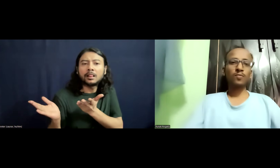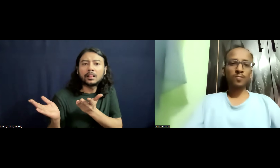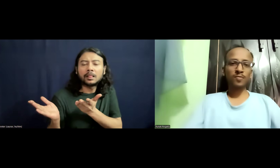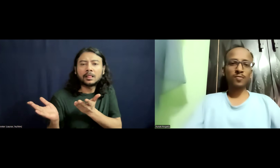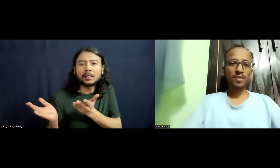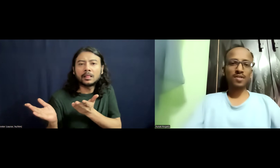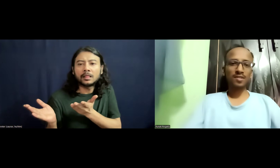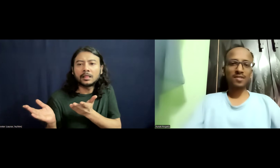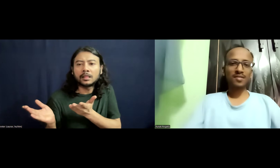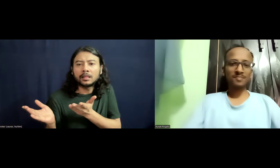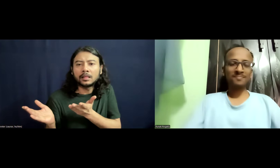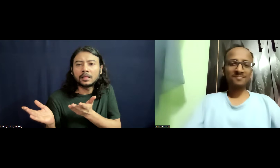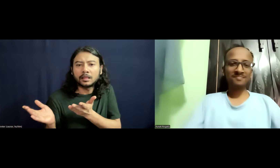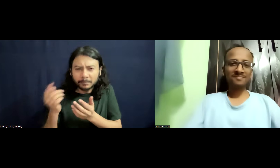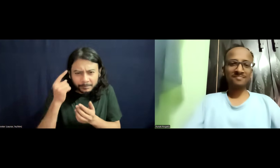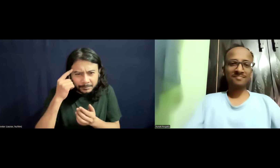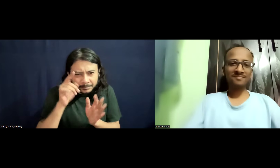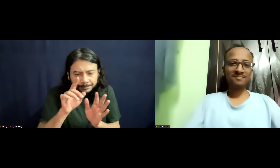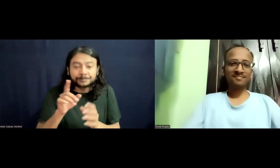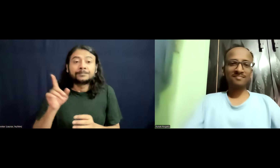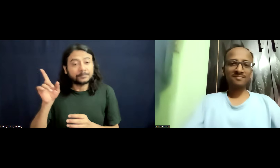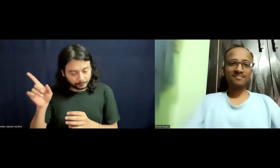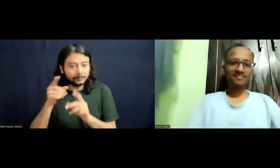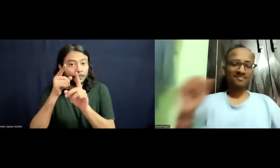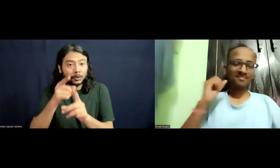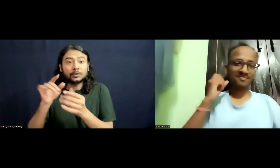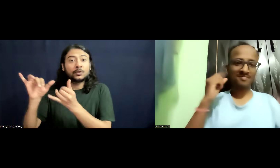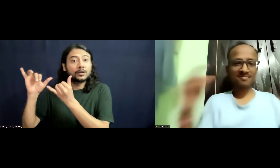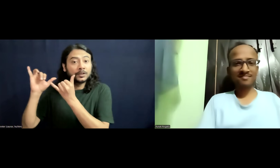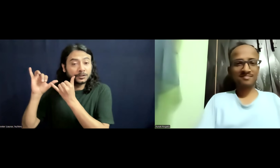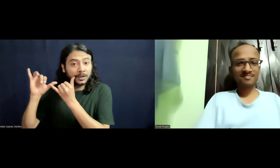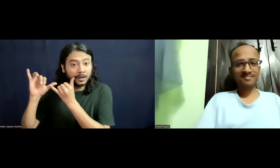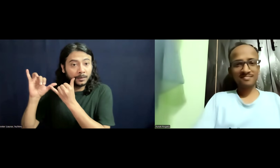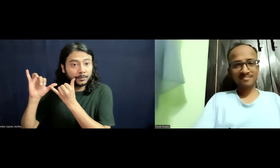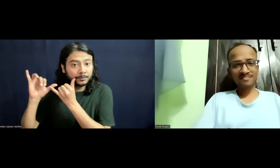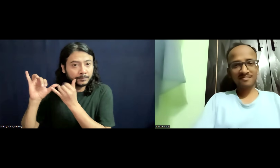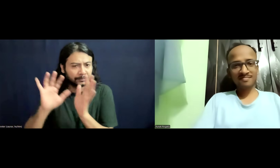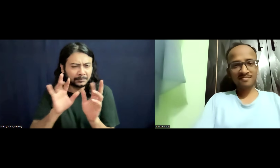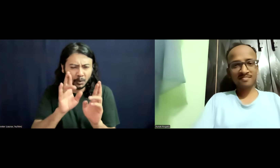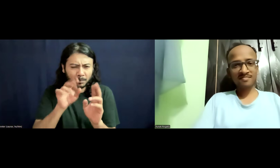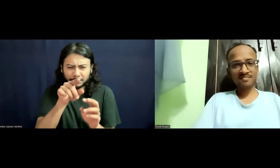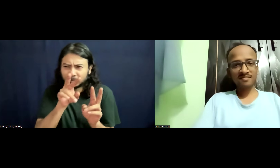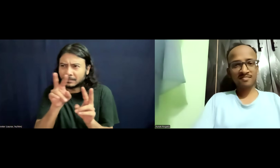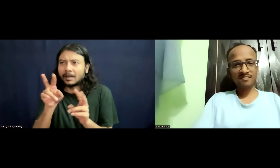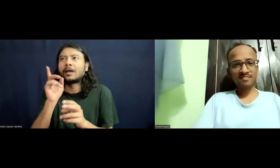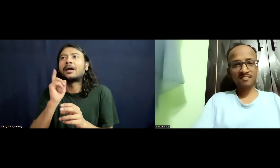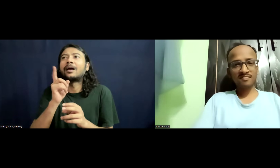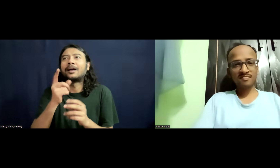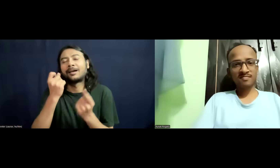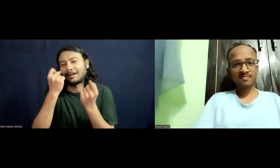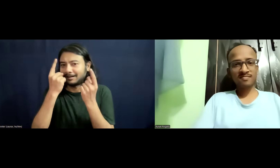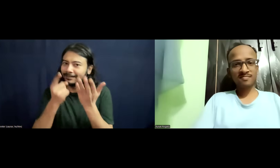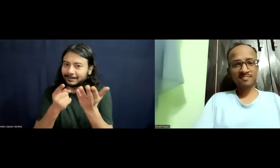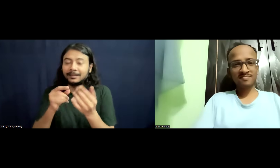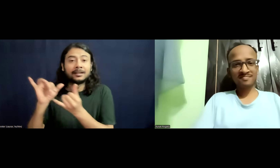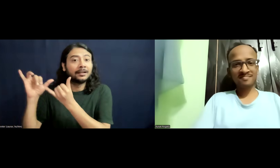So what I'm trying to say here is that Krishna has given your family. I hope you've already understood. Krishna has given your family. He has